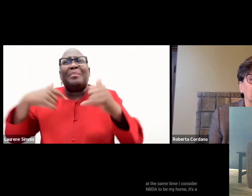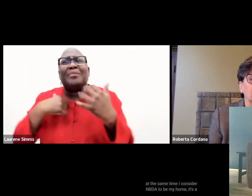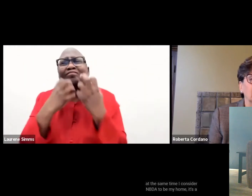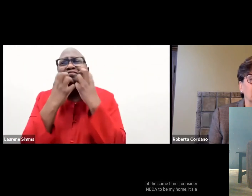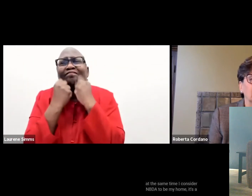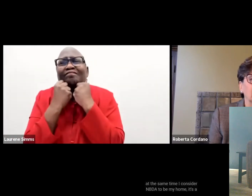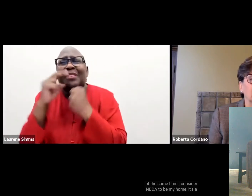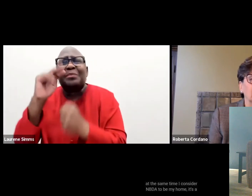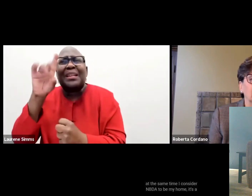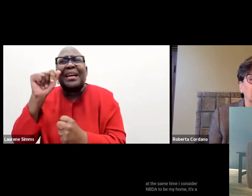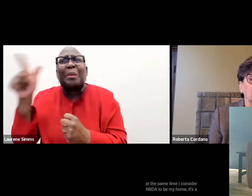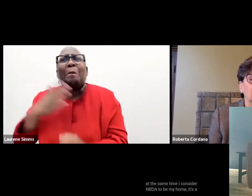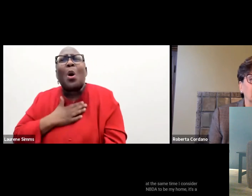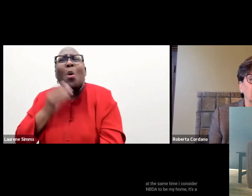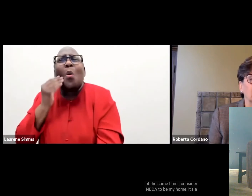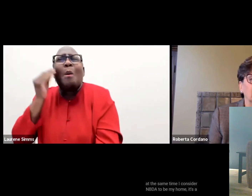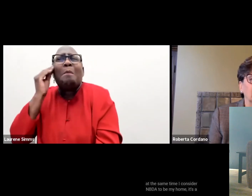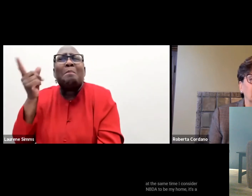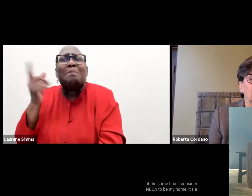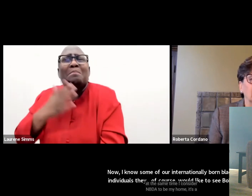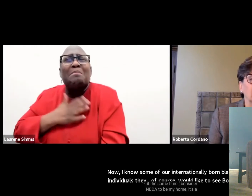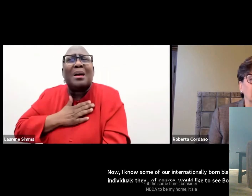the MBDA